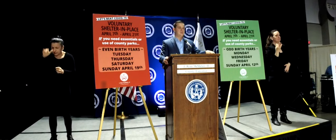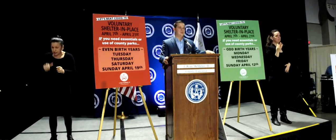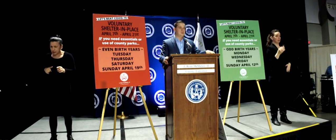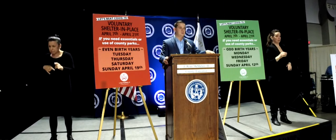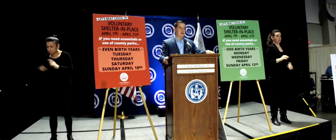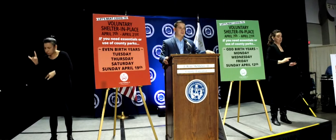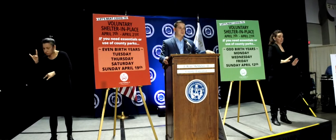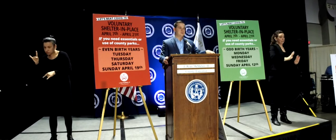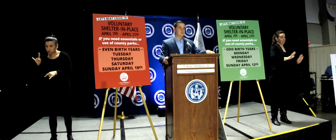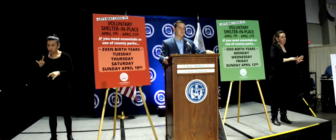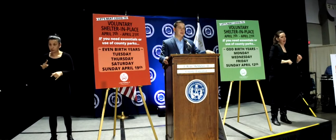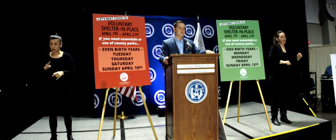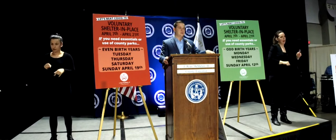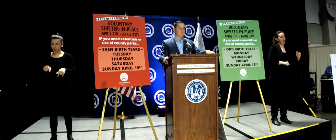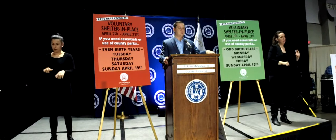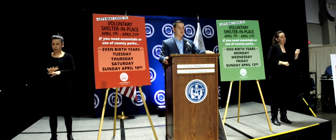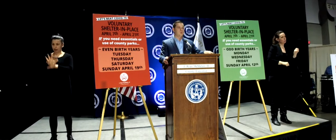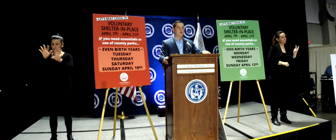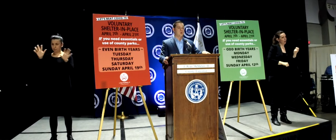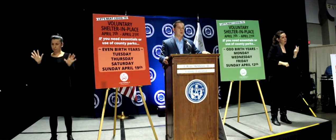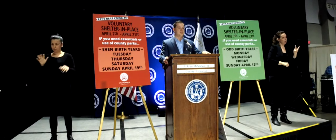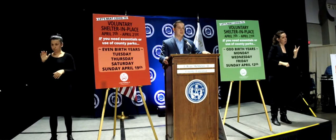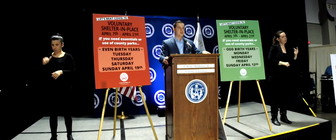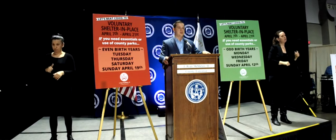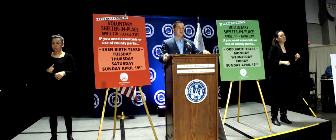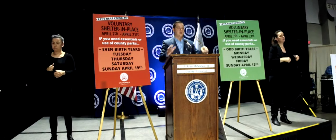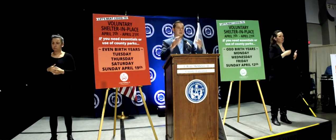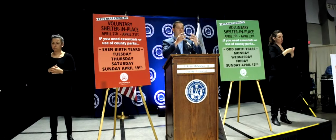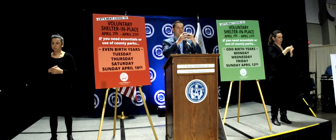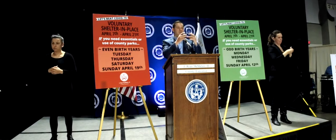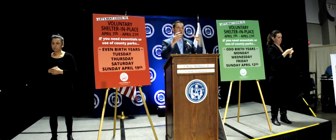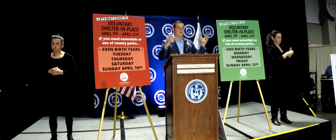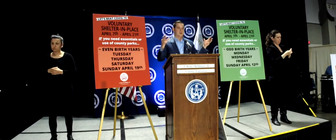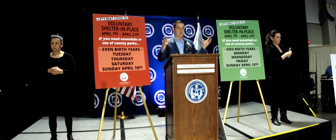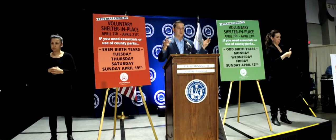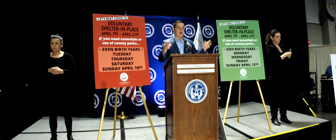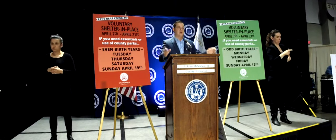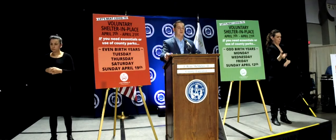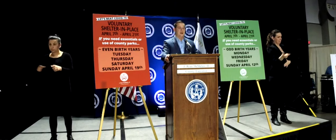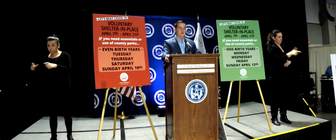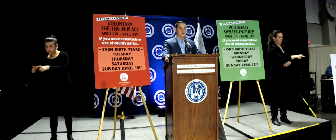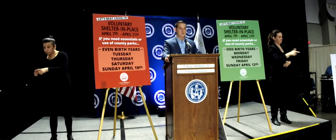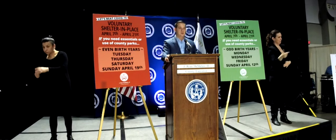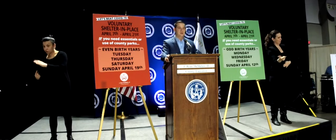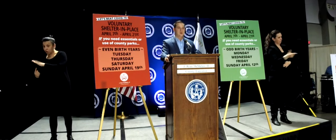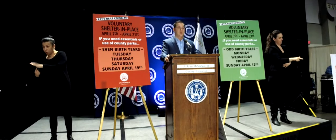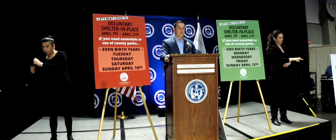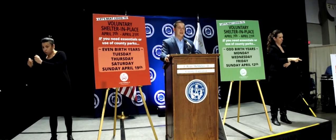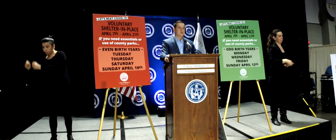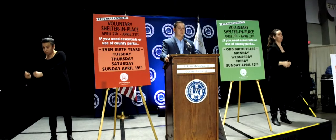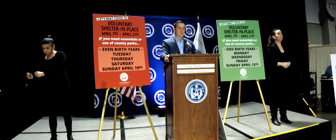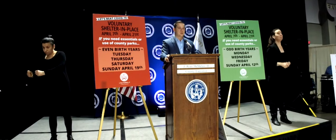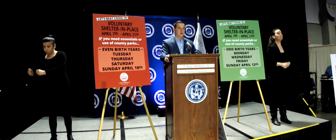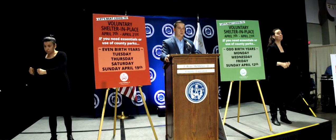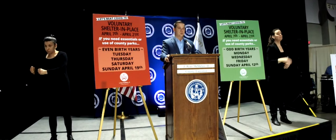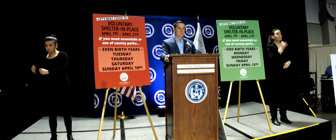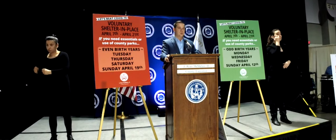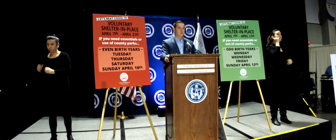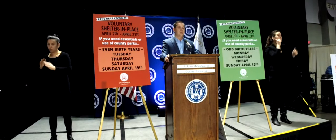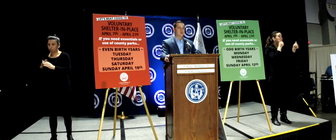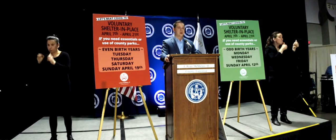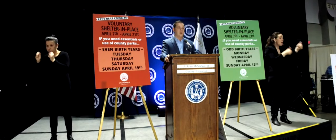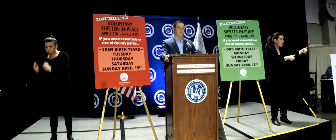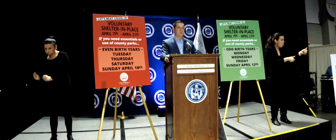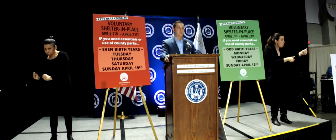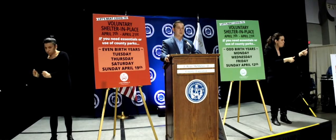identifying positive through testing, we're quarantining, and then we're starving out the virus. We can't do this alone.